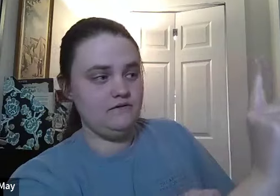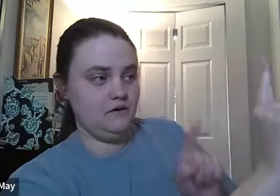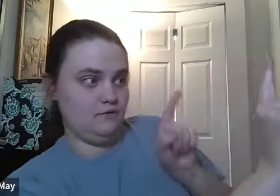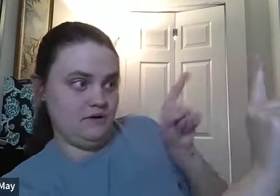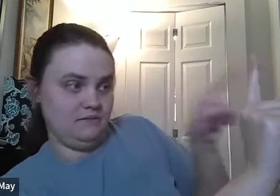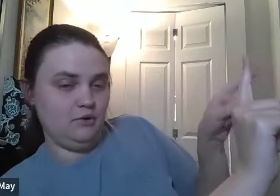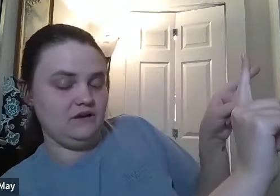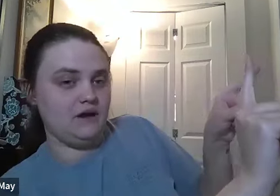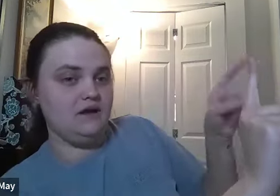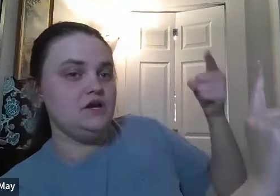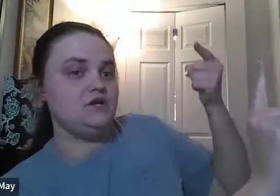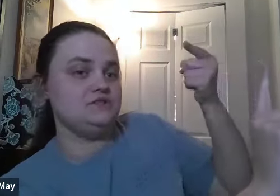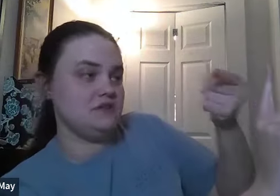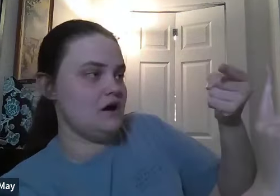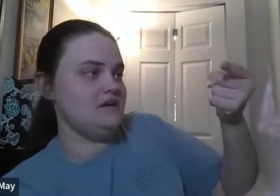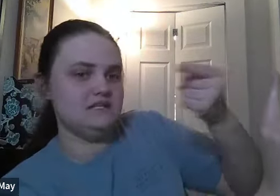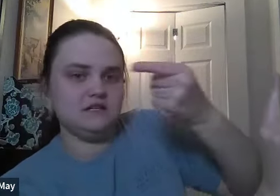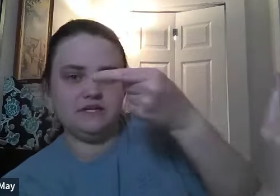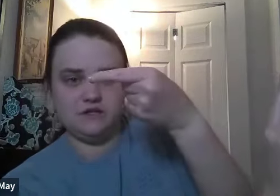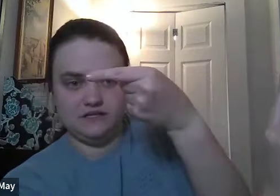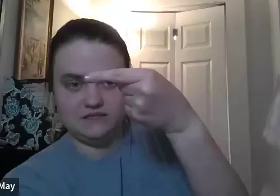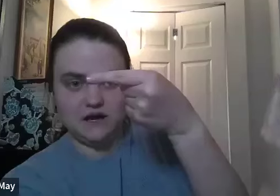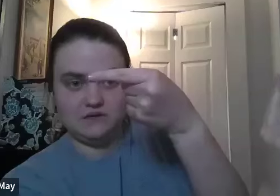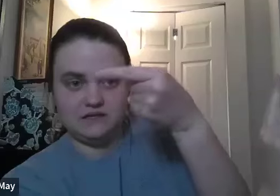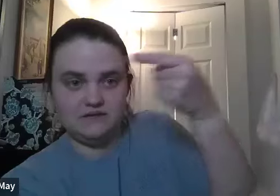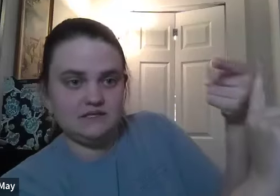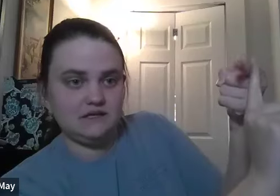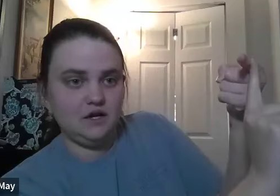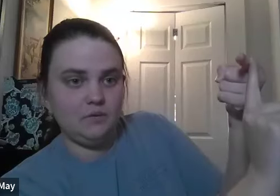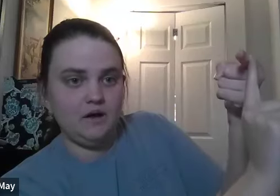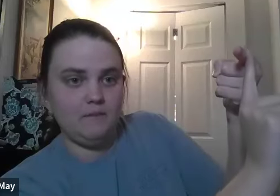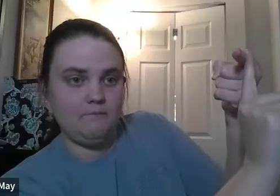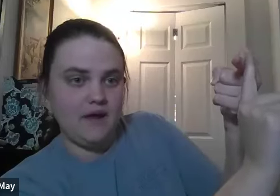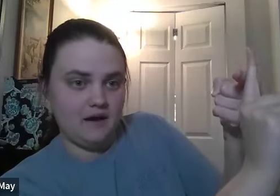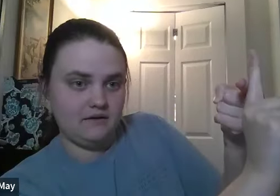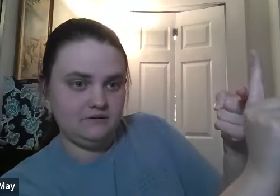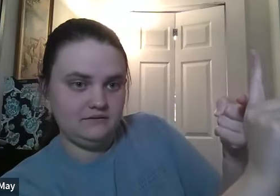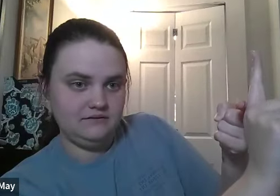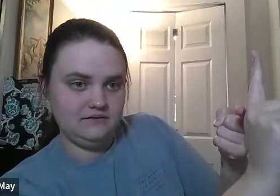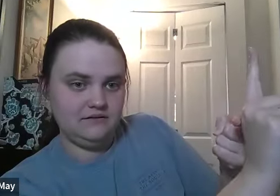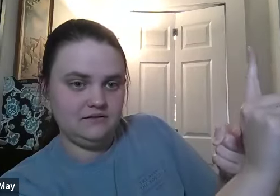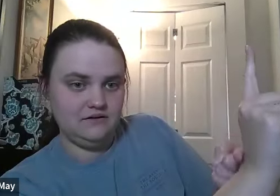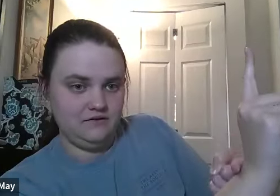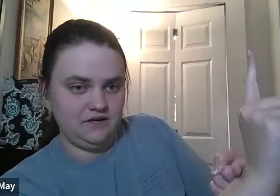finger pointing away. Your dominant is going to be turning sideways like this and going on the back of your hand.